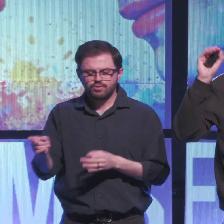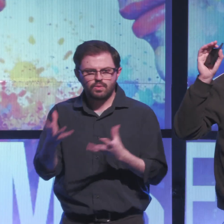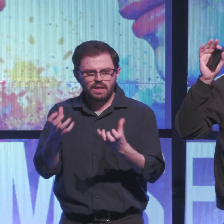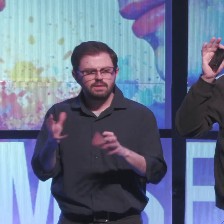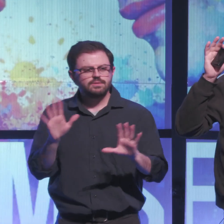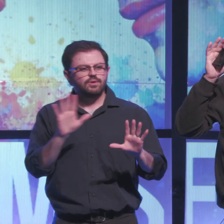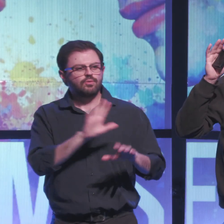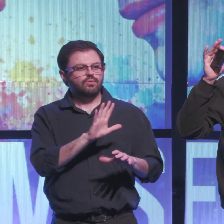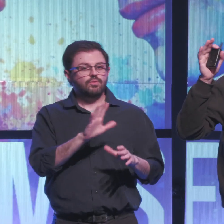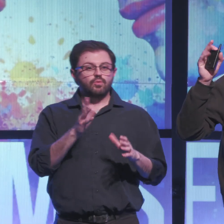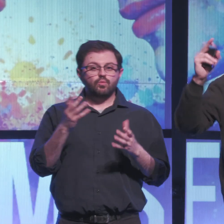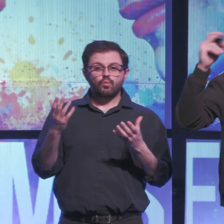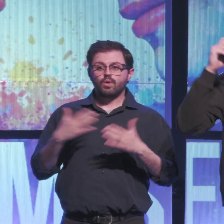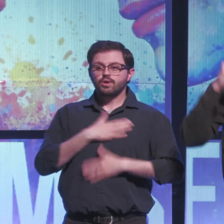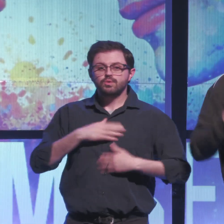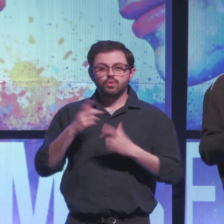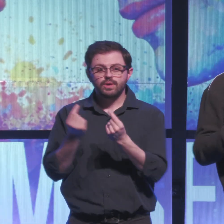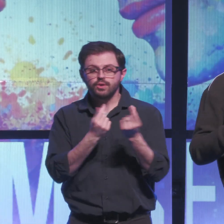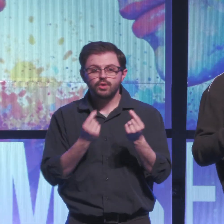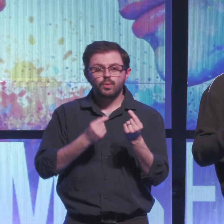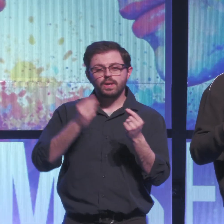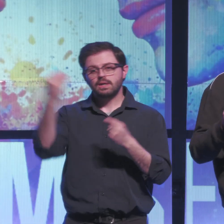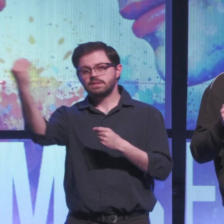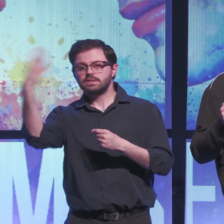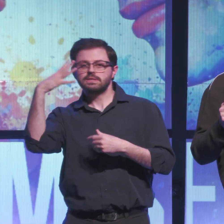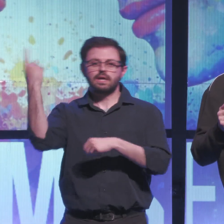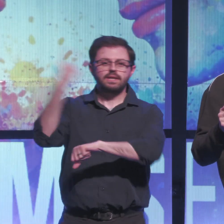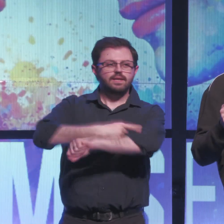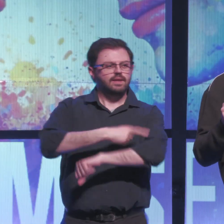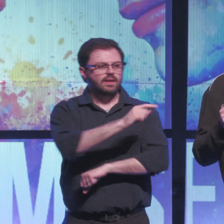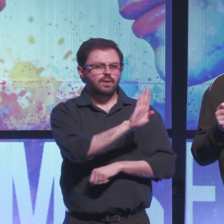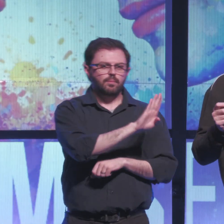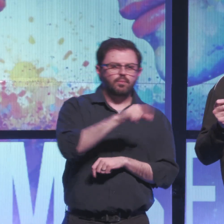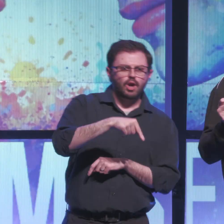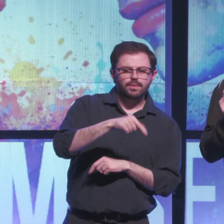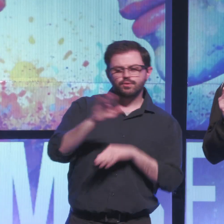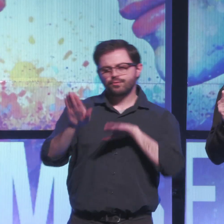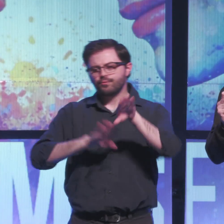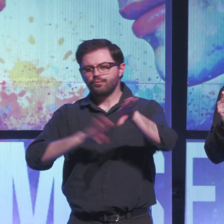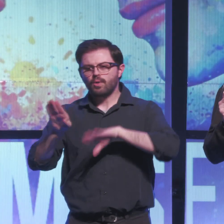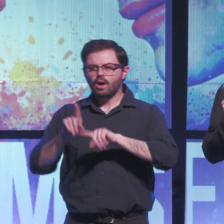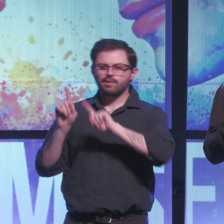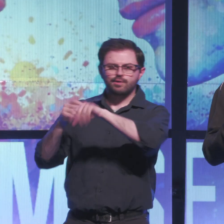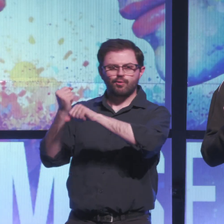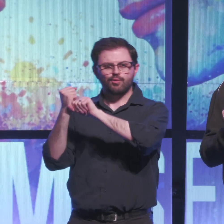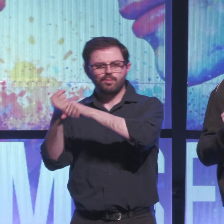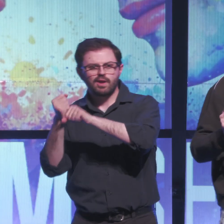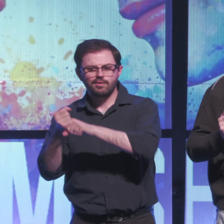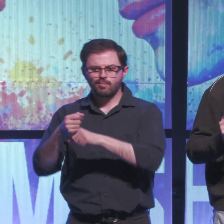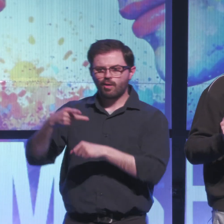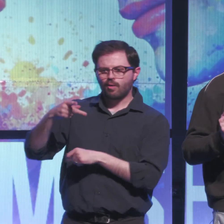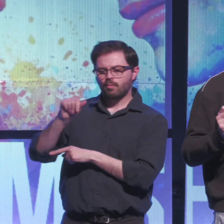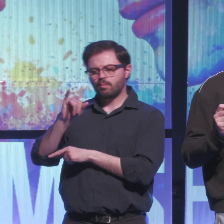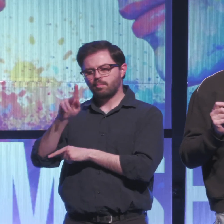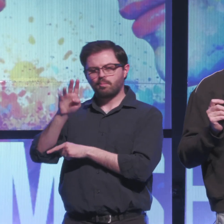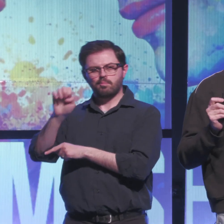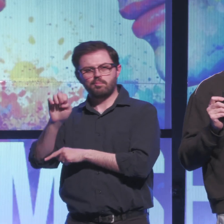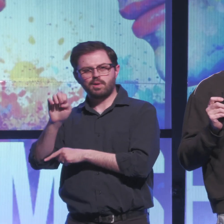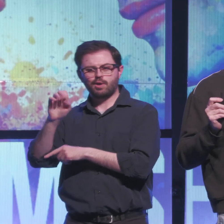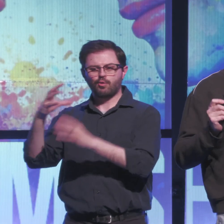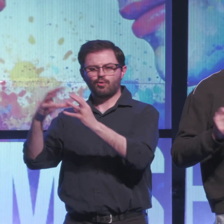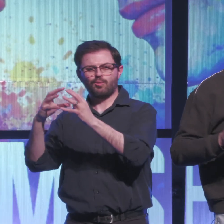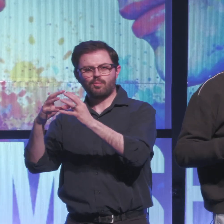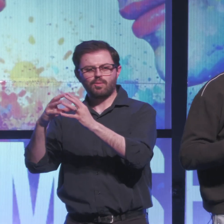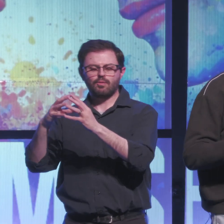Barbecue. What else? Walk. Fish. Ball game. Pickleball. That was